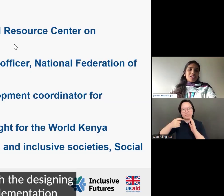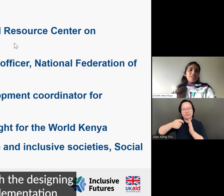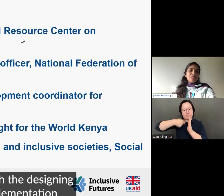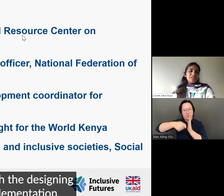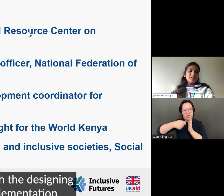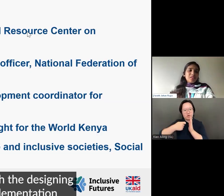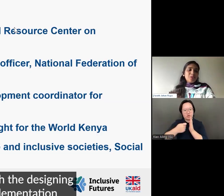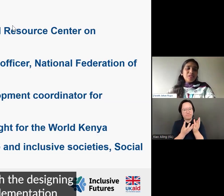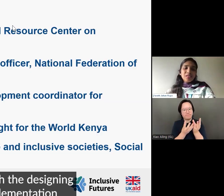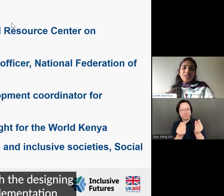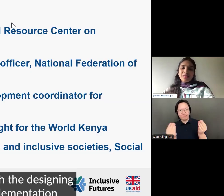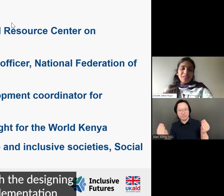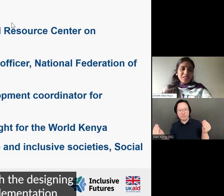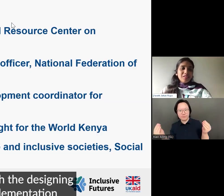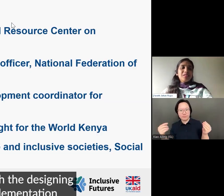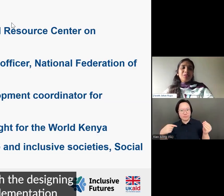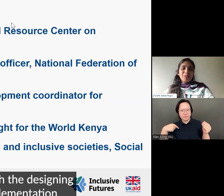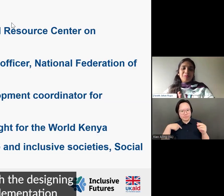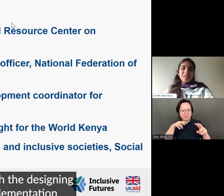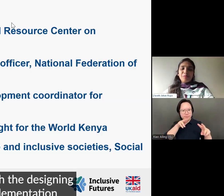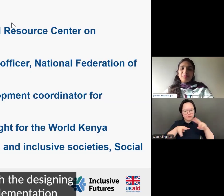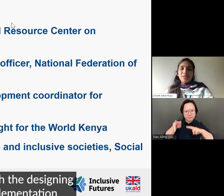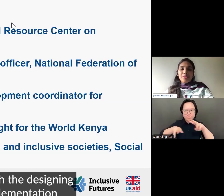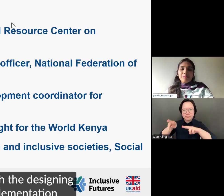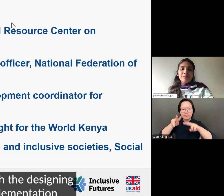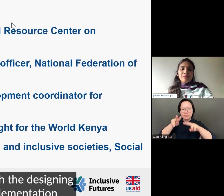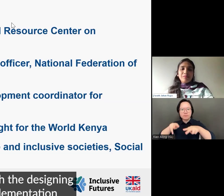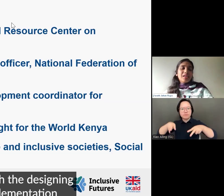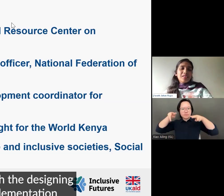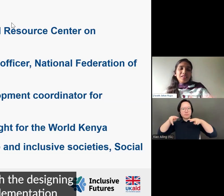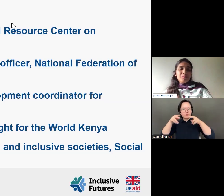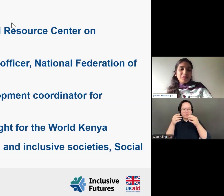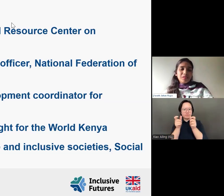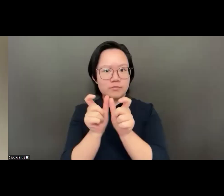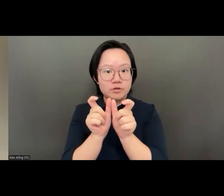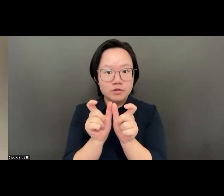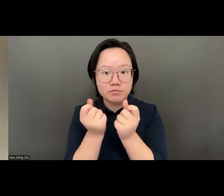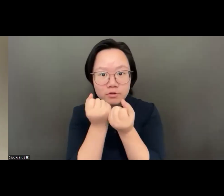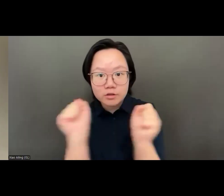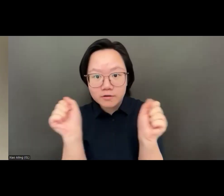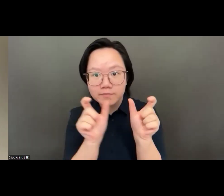To start with the designing and